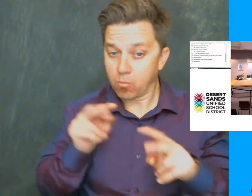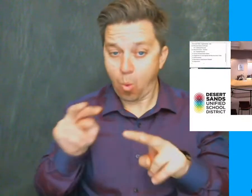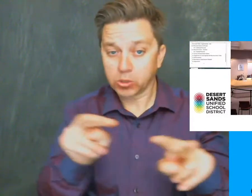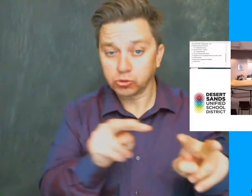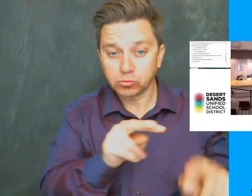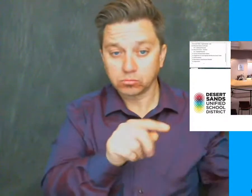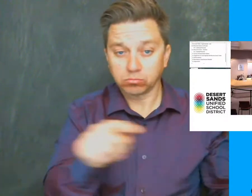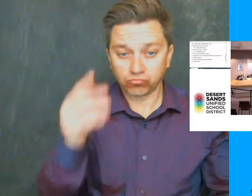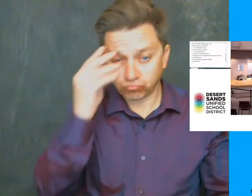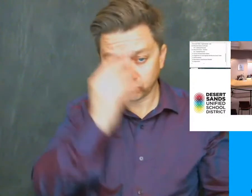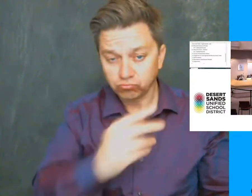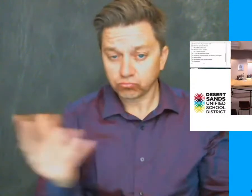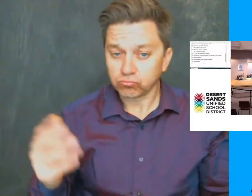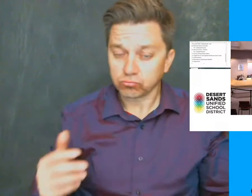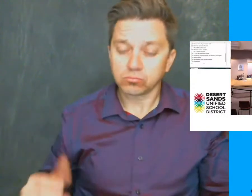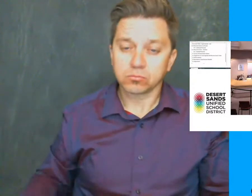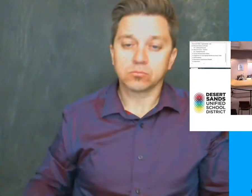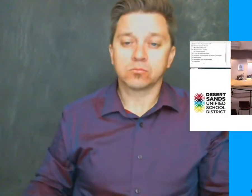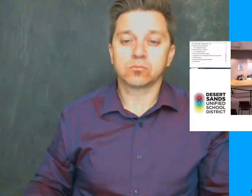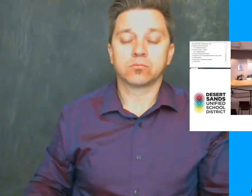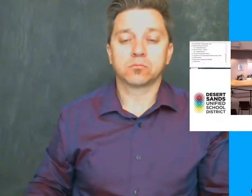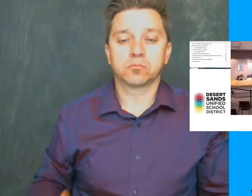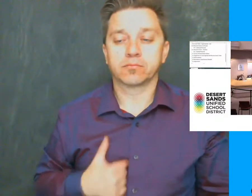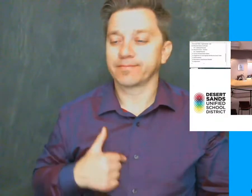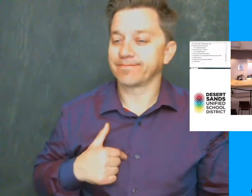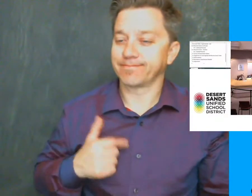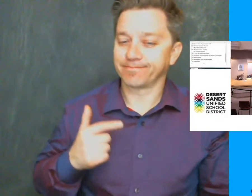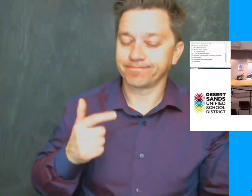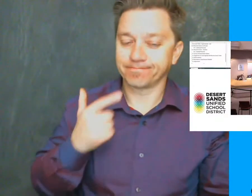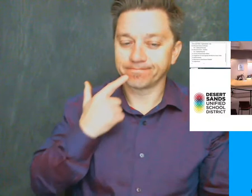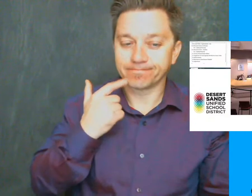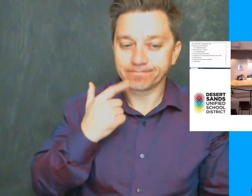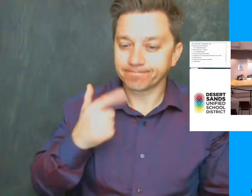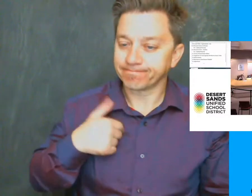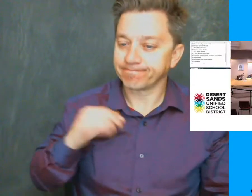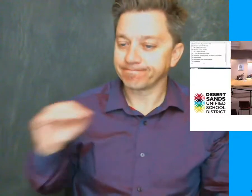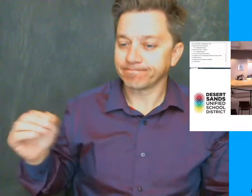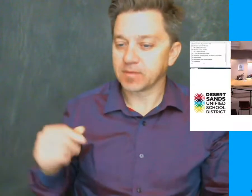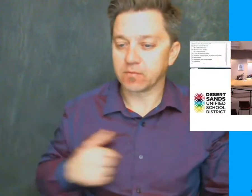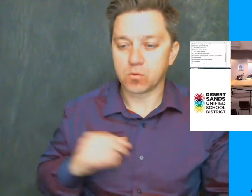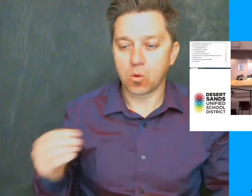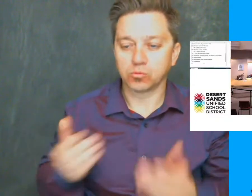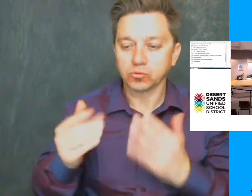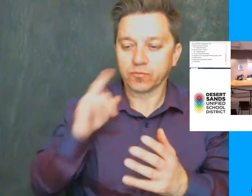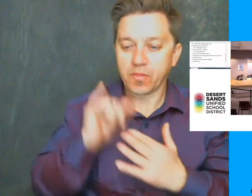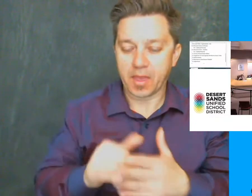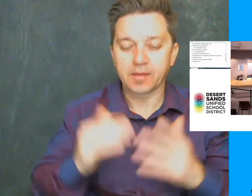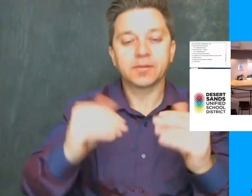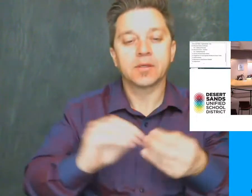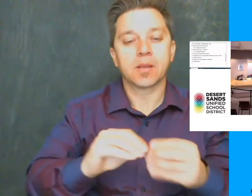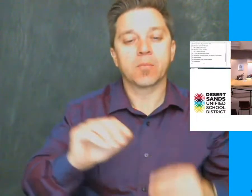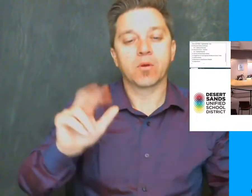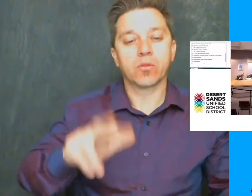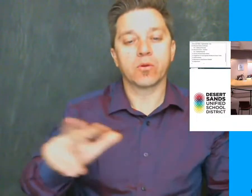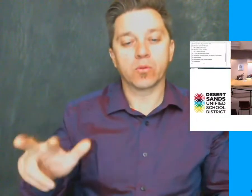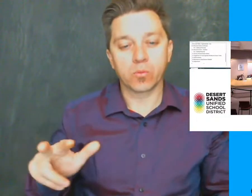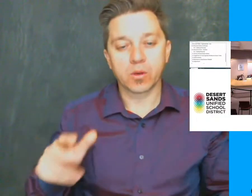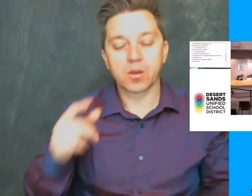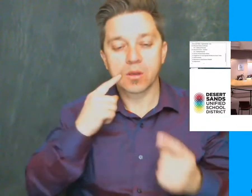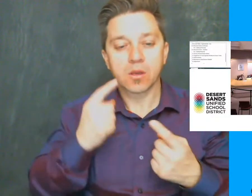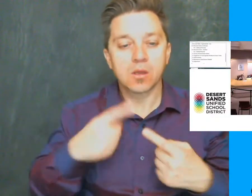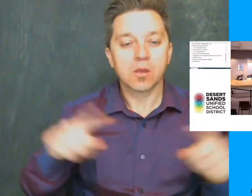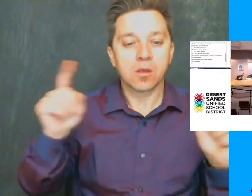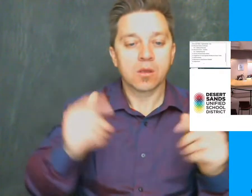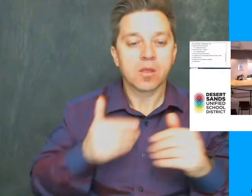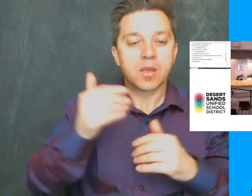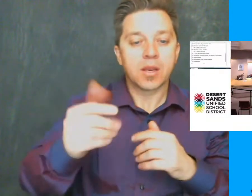it's not me. I have none. So I have no suggestions for that. Okay, item 33, moving on, announcements. The next